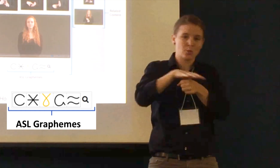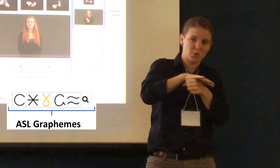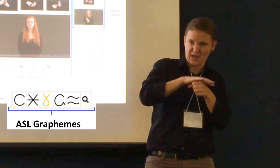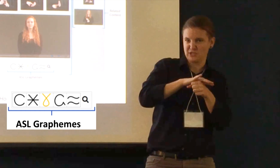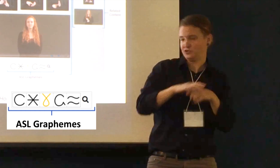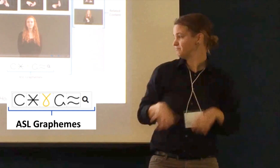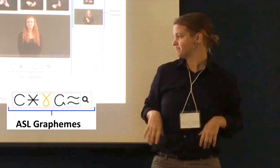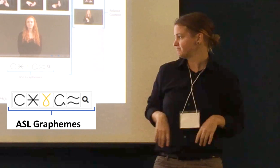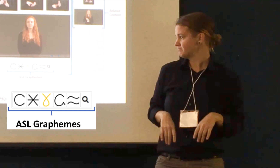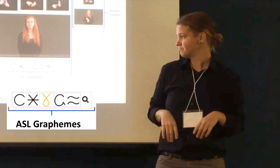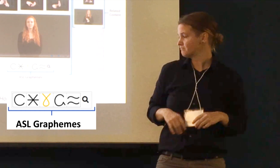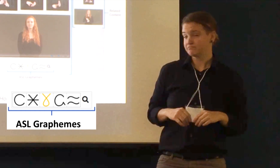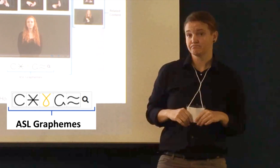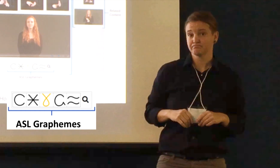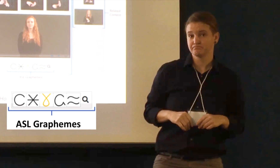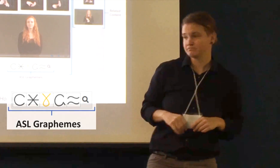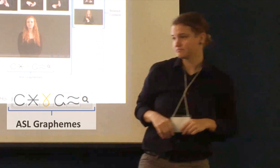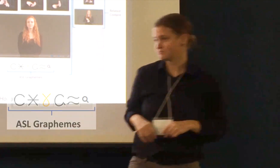hand shapes, the locations, and the movements.